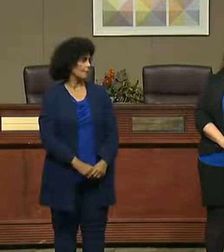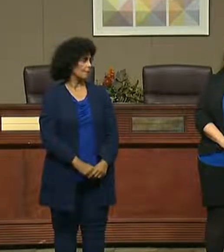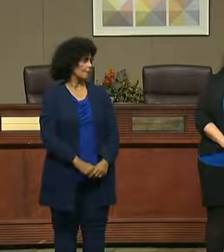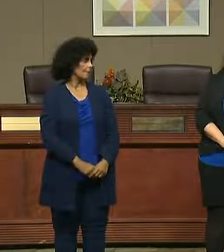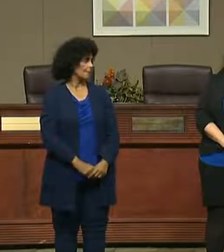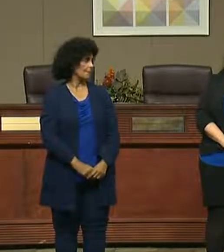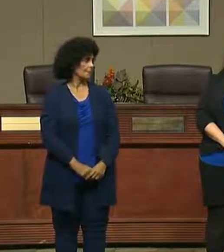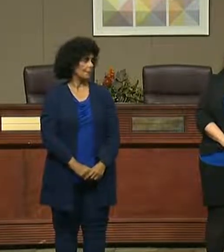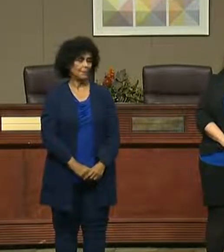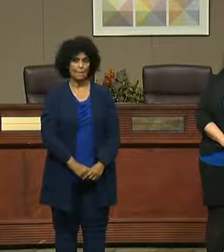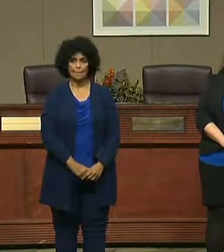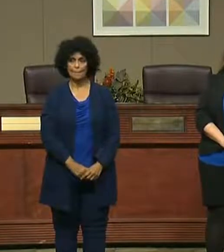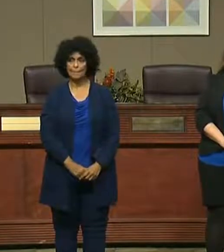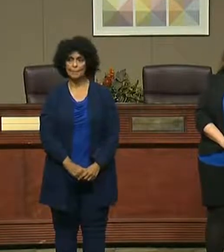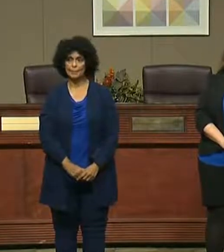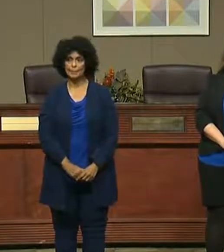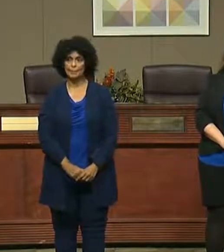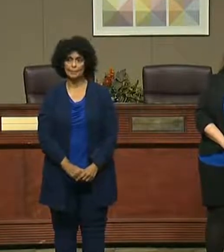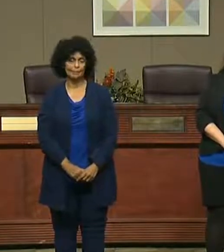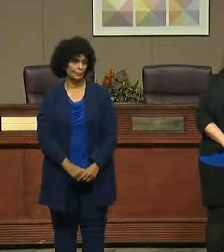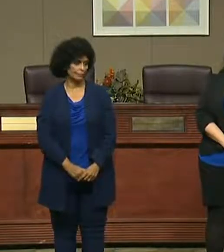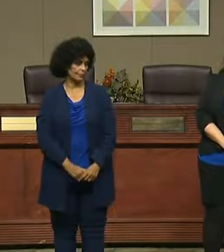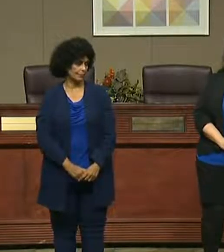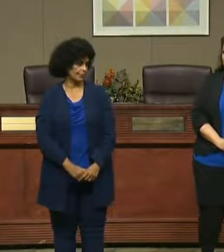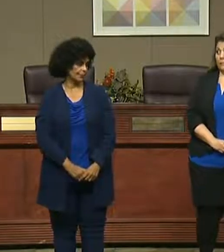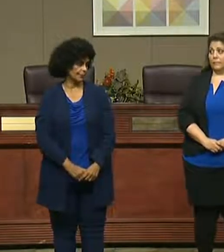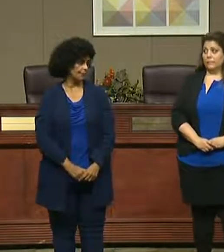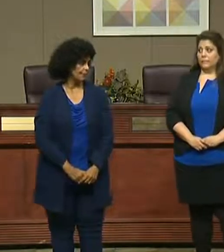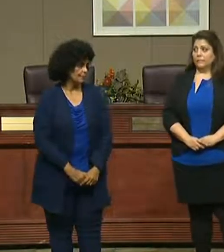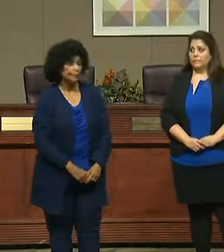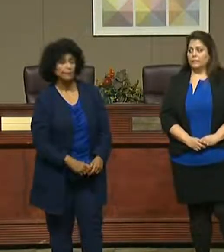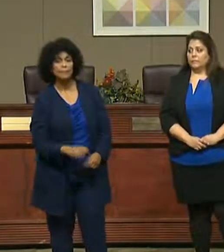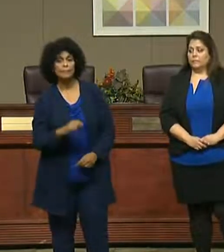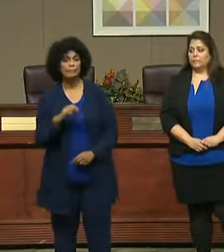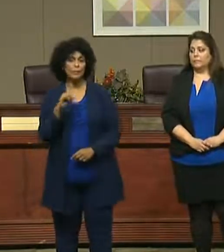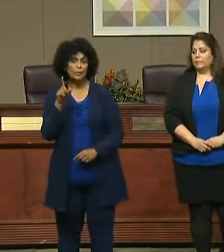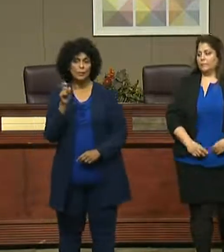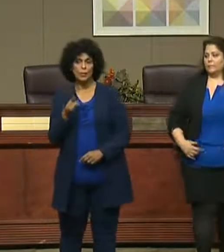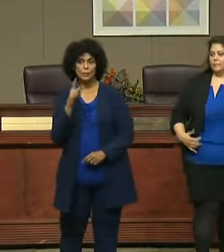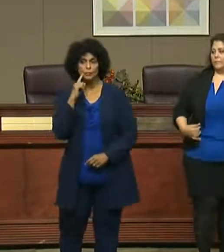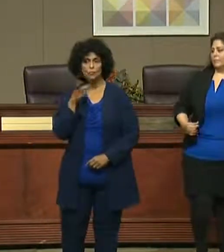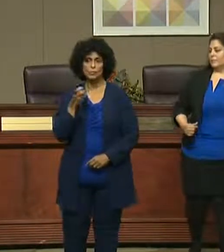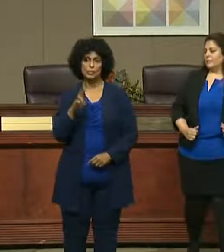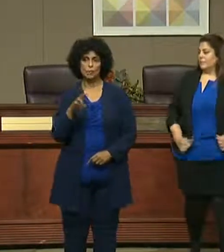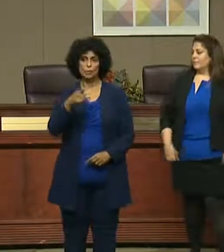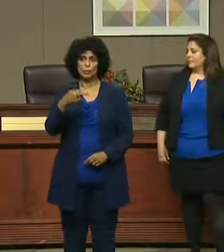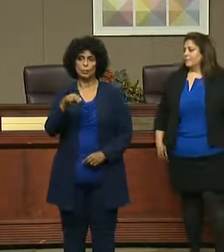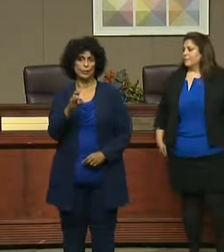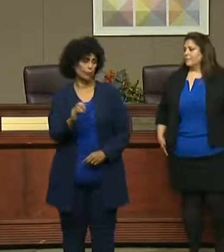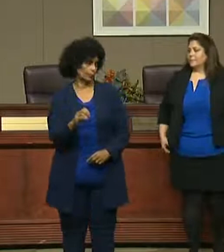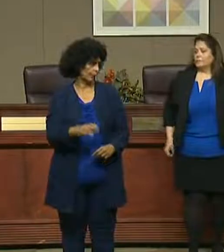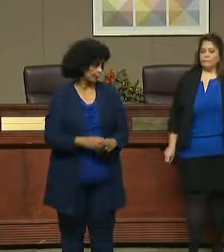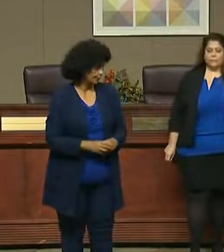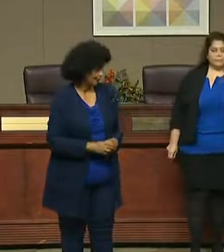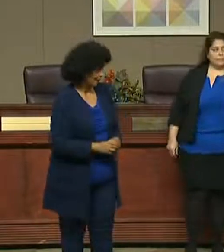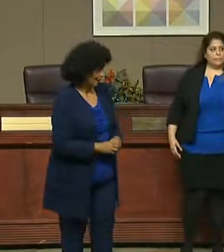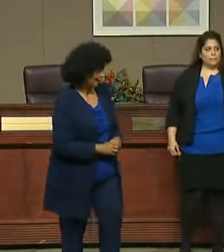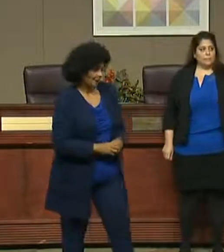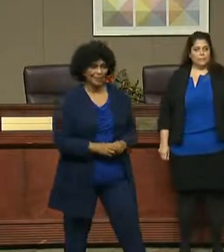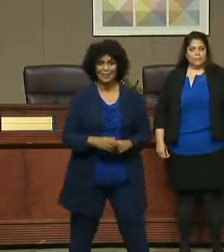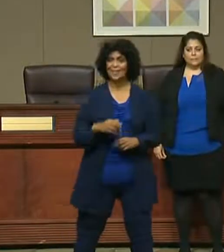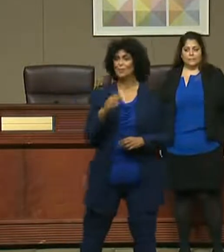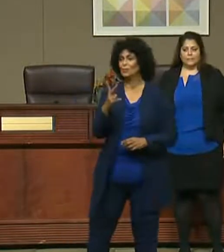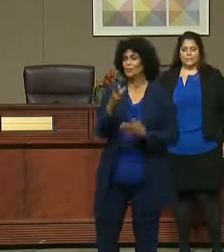Okay. This question's for Dr. Pino. Lauren Seabrook, Channel 9. It's actually a two-part question. It's never a one